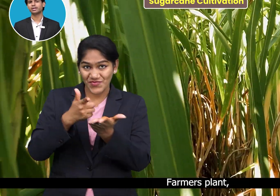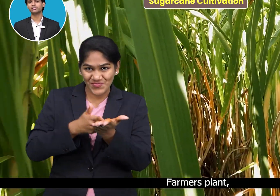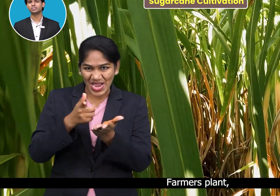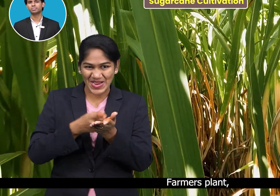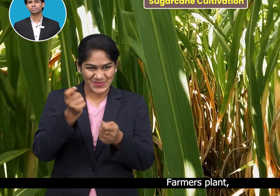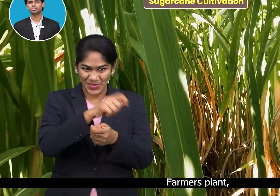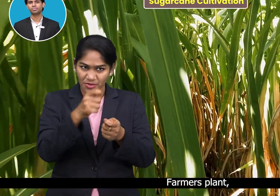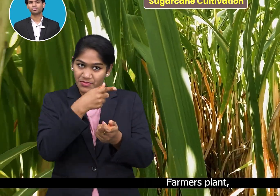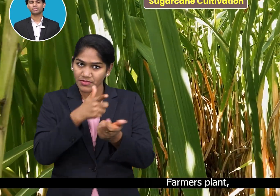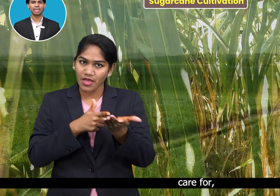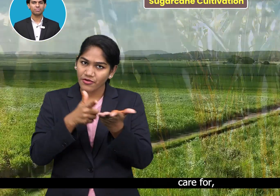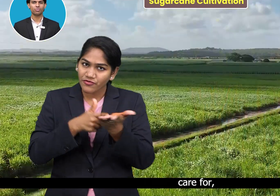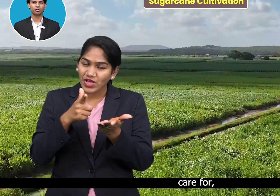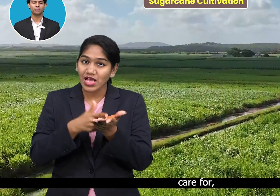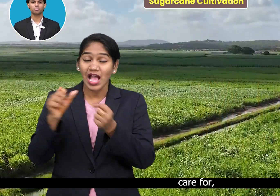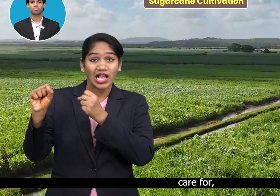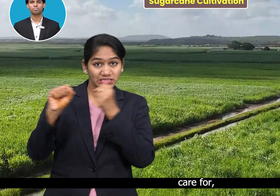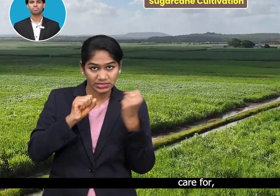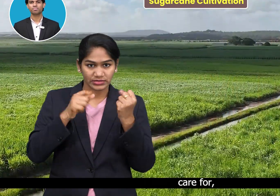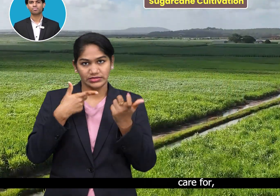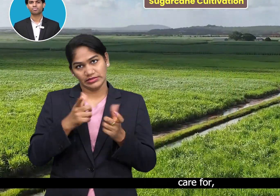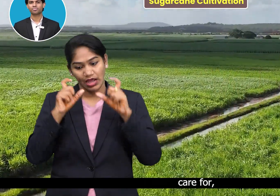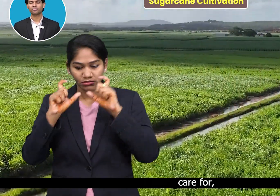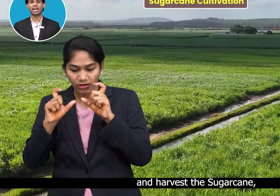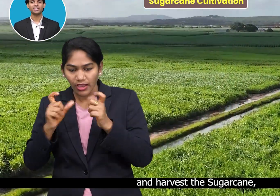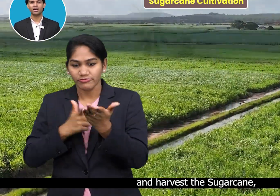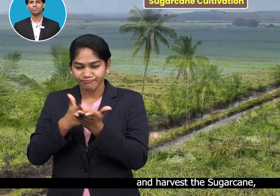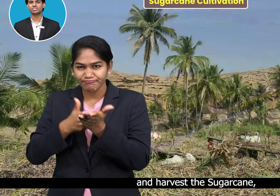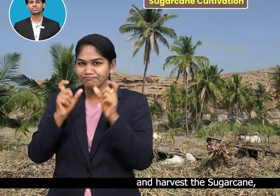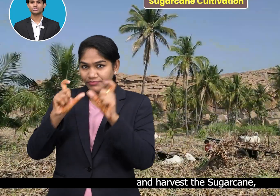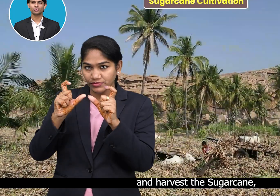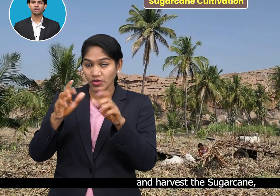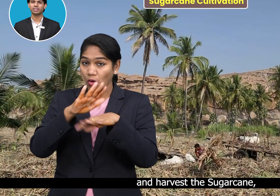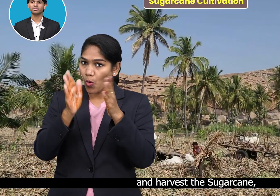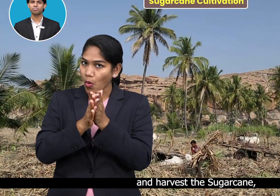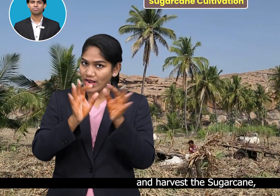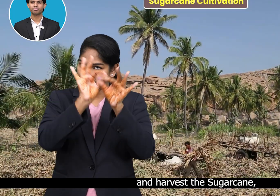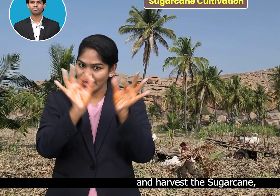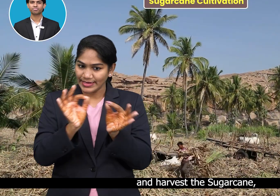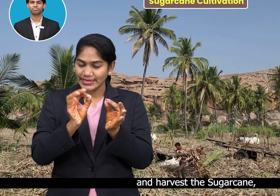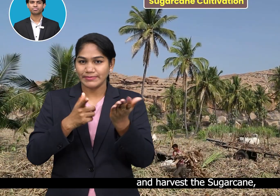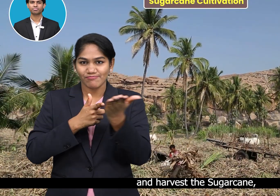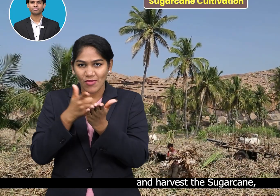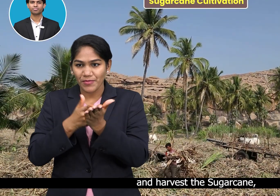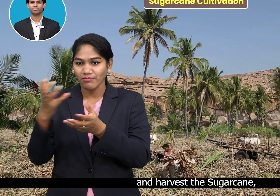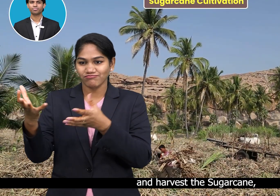Farmers plant, care for, and harvest the sugarcane,